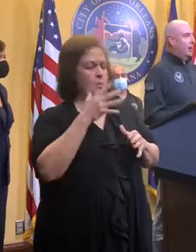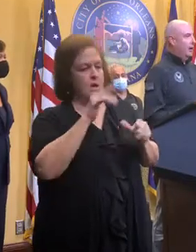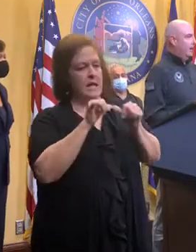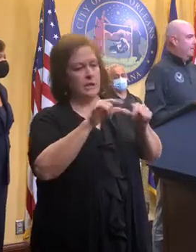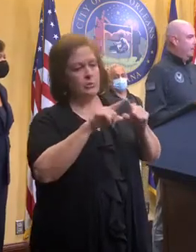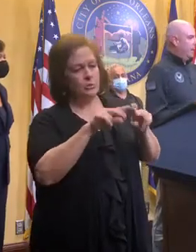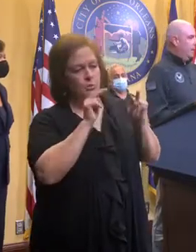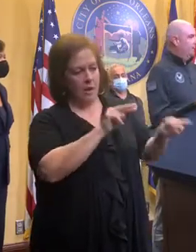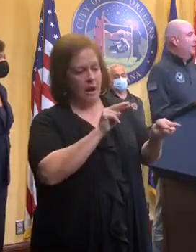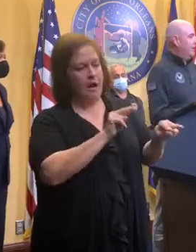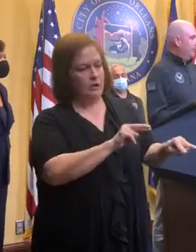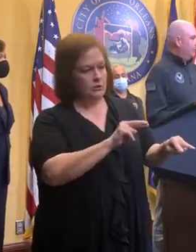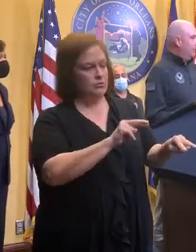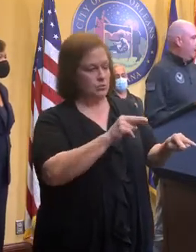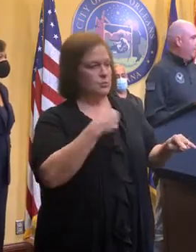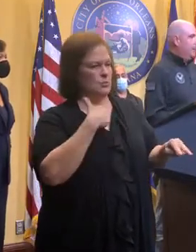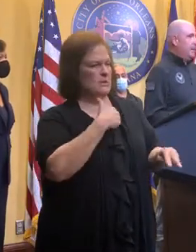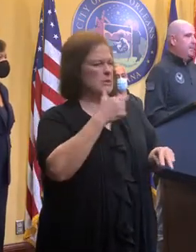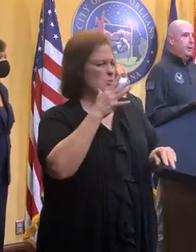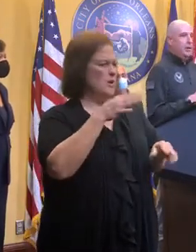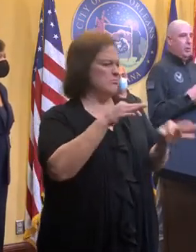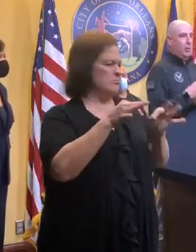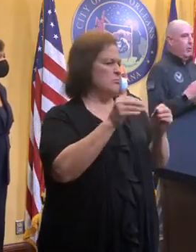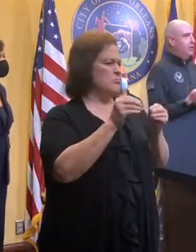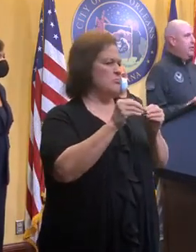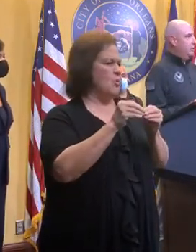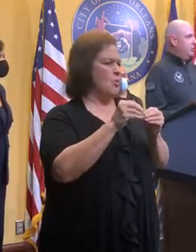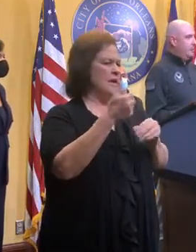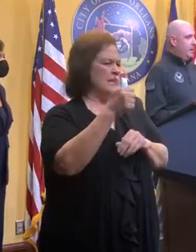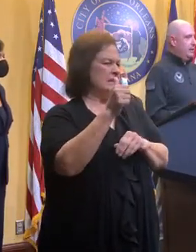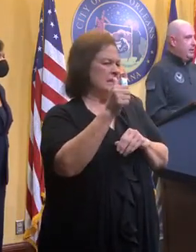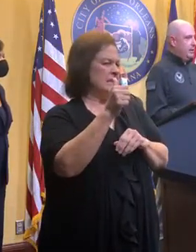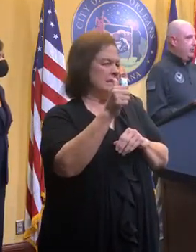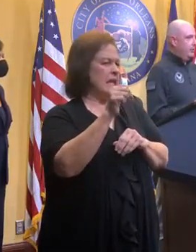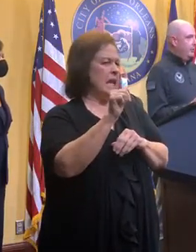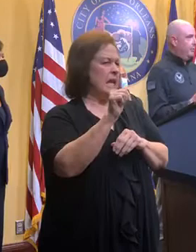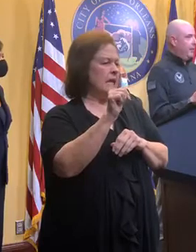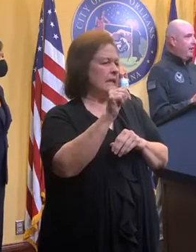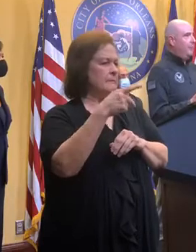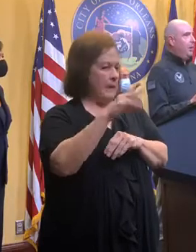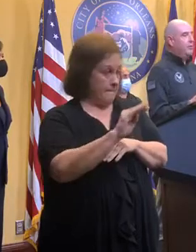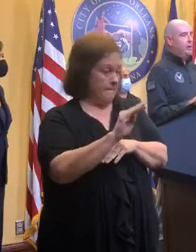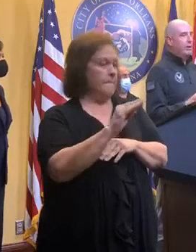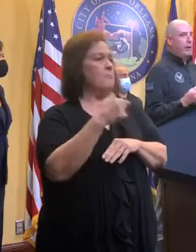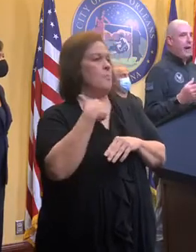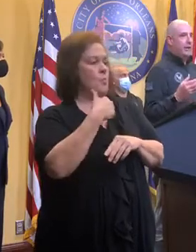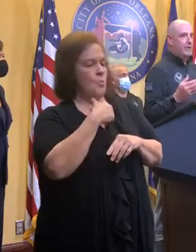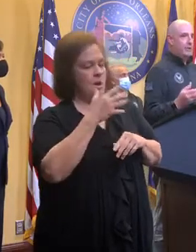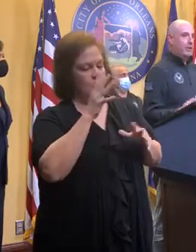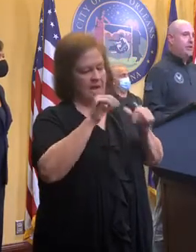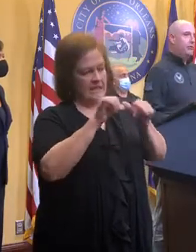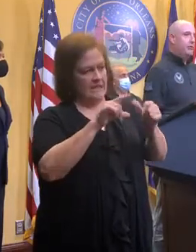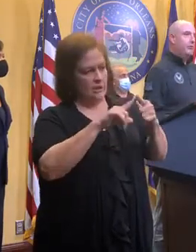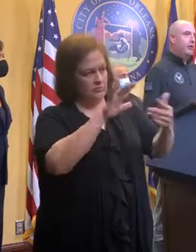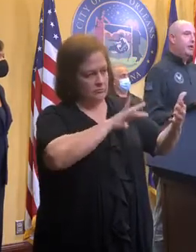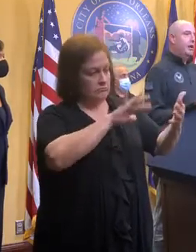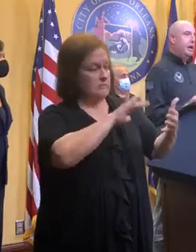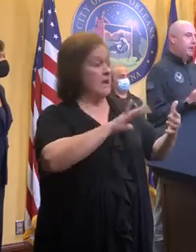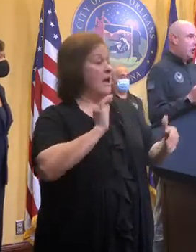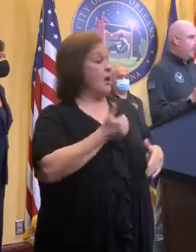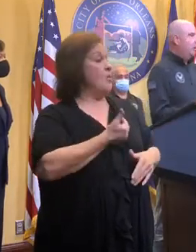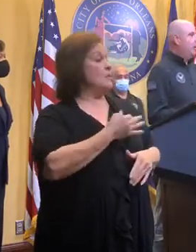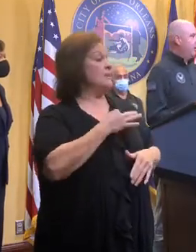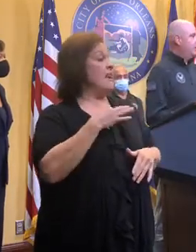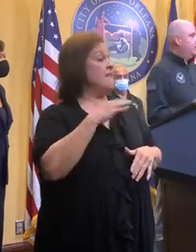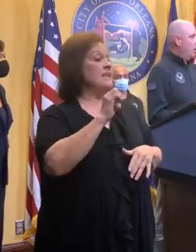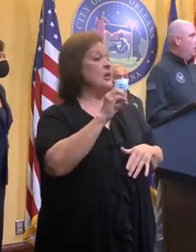another full advisory at 10 p.m. We'll continue to be up in the EOC as a staff monitoring. We are activating the EOC for